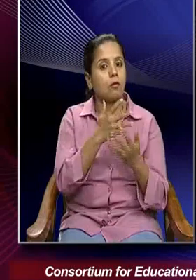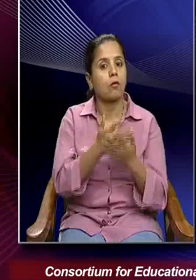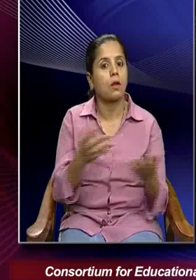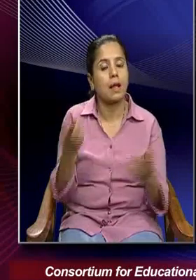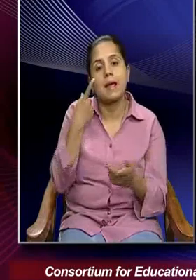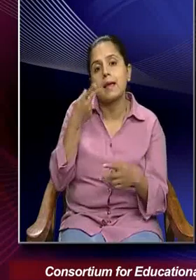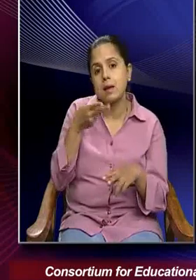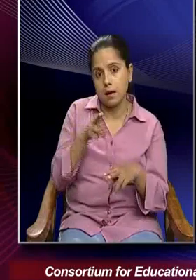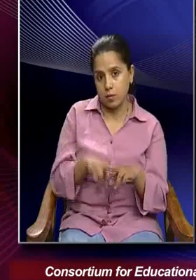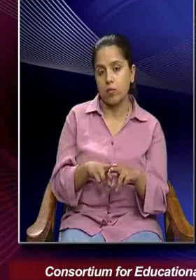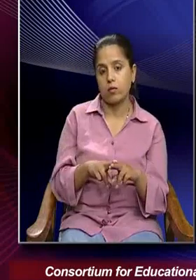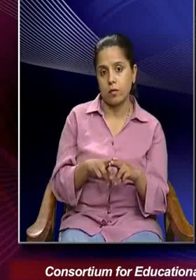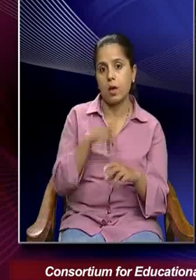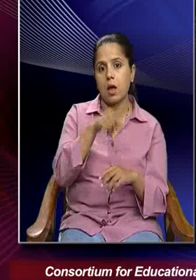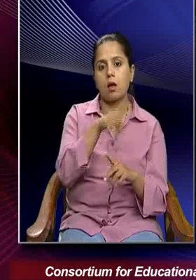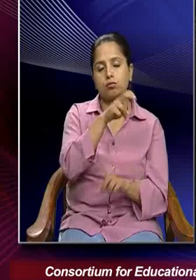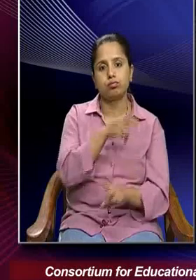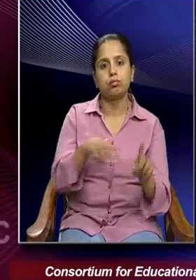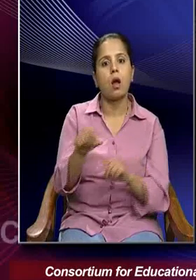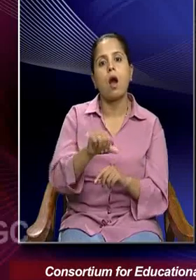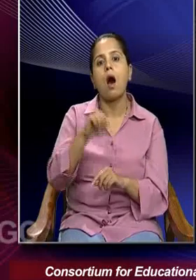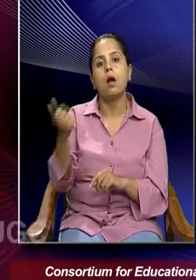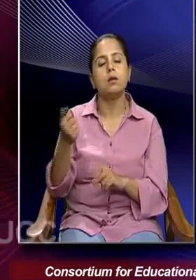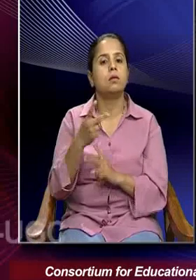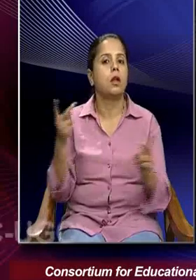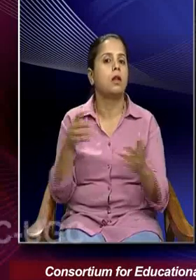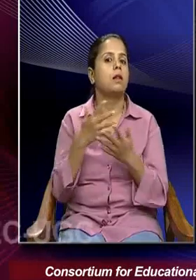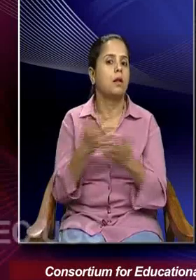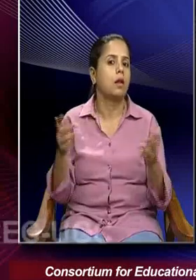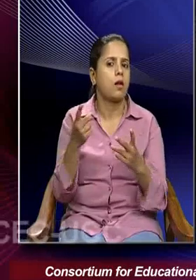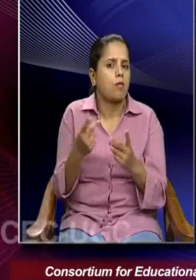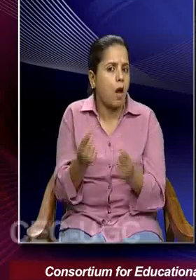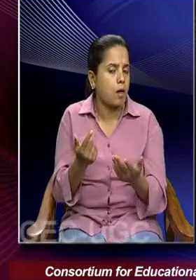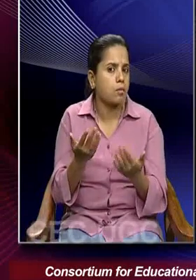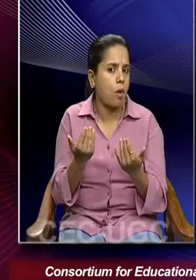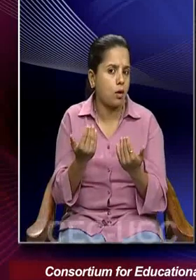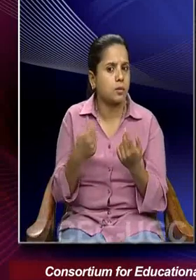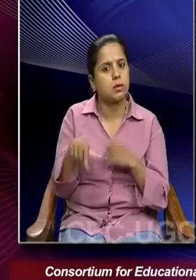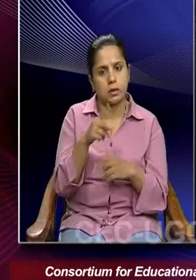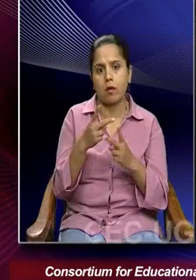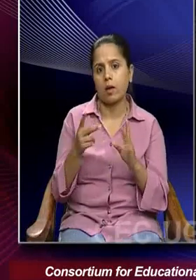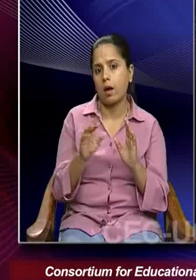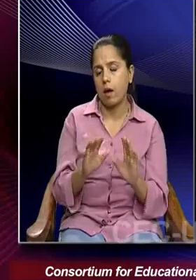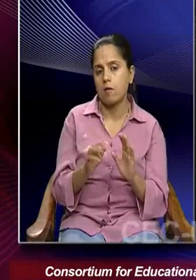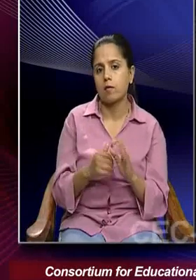if it is shifted to another object as quick as possible.